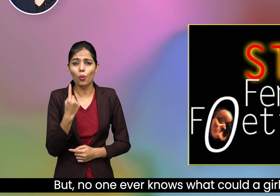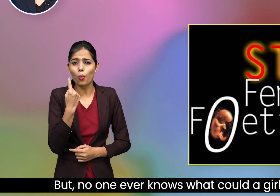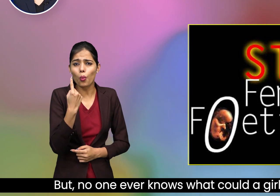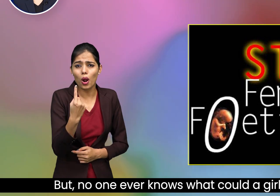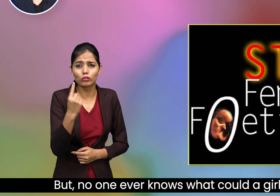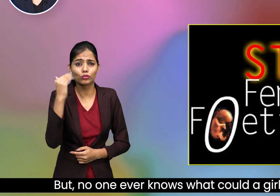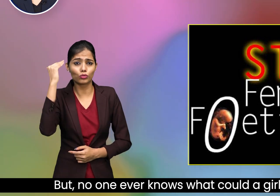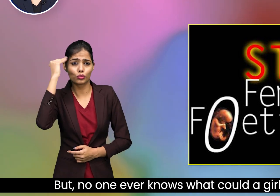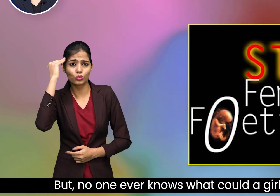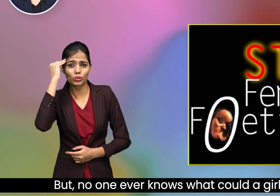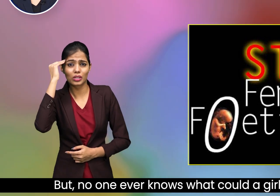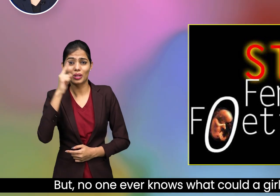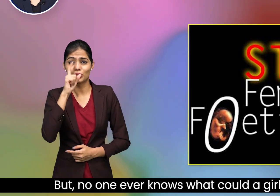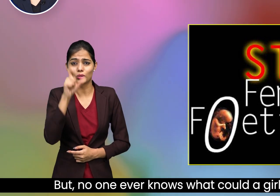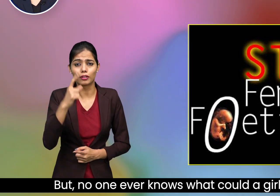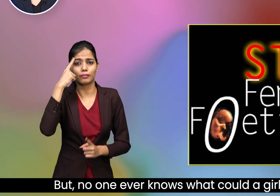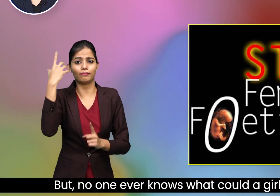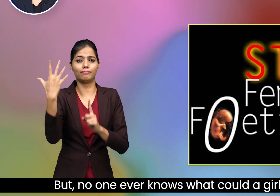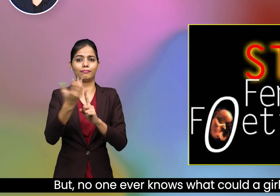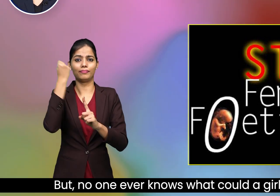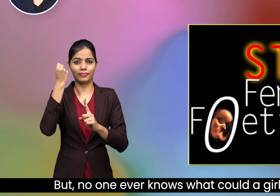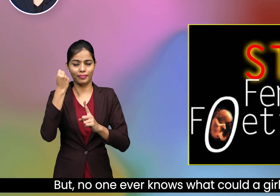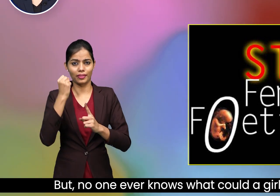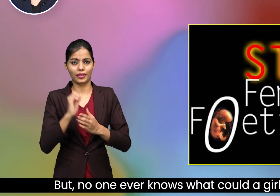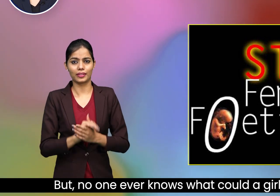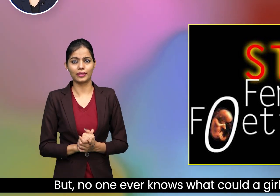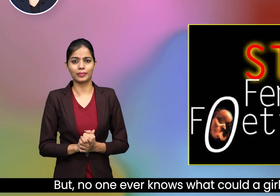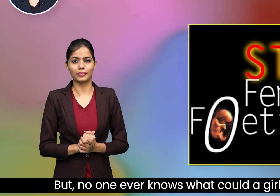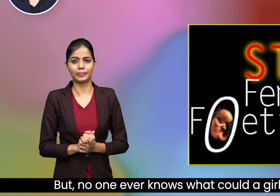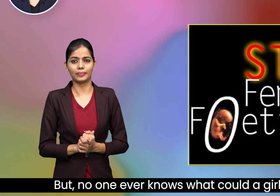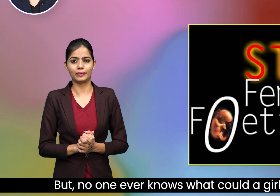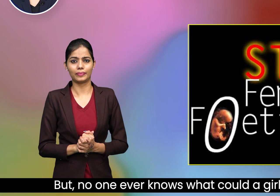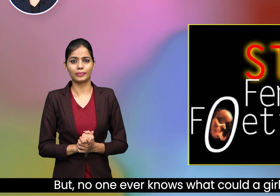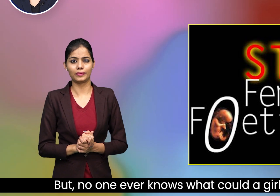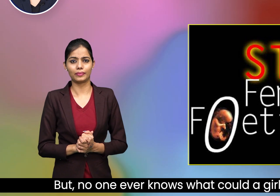But no one ever knows what could a girl child achieve.